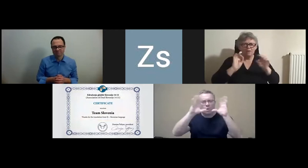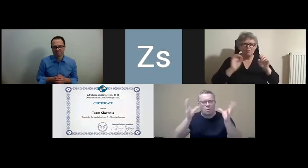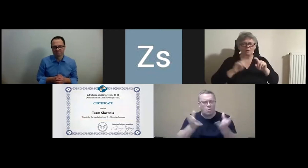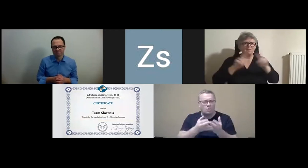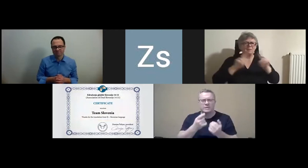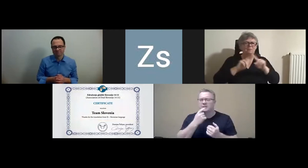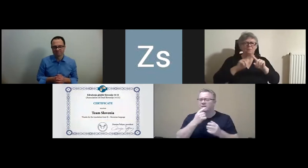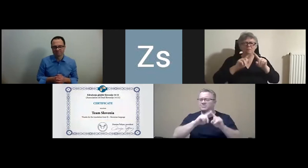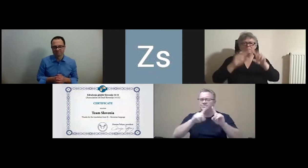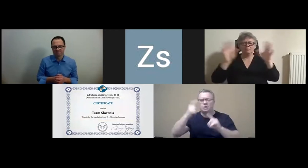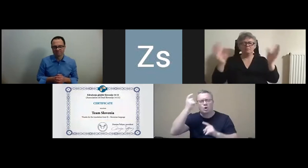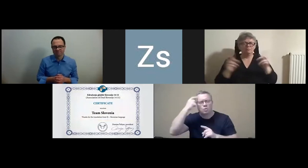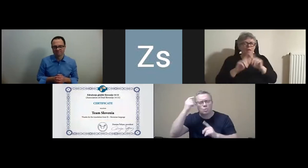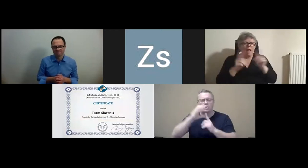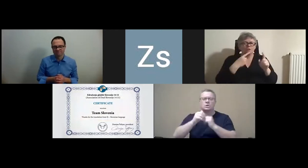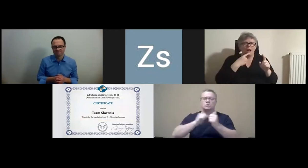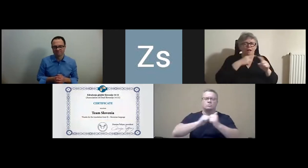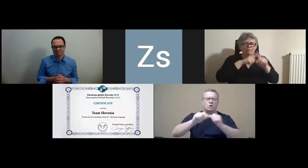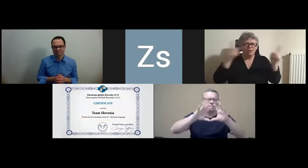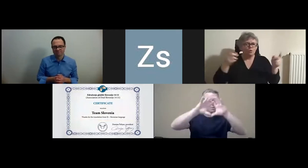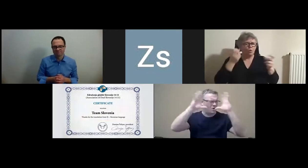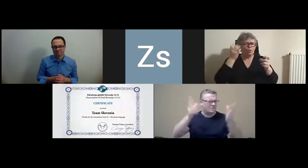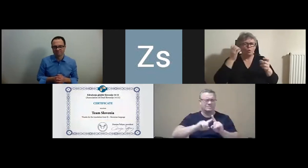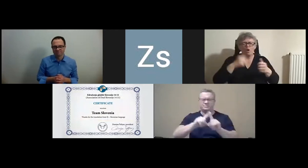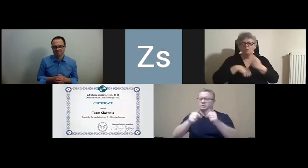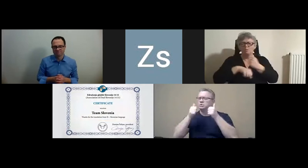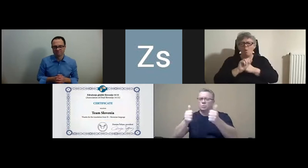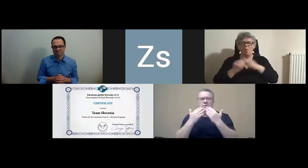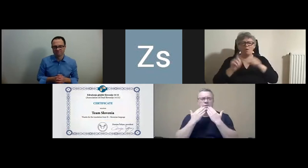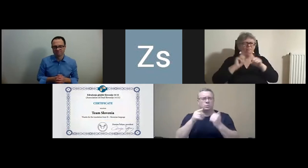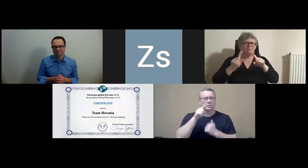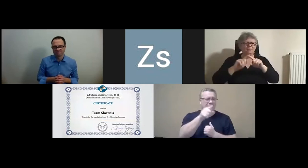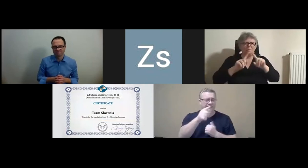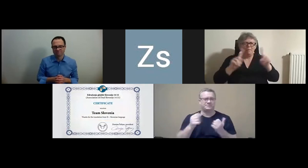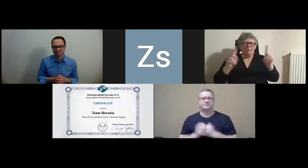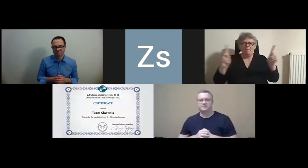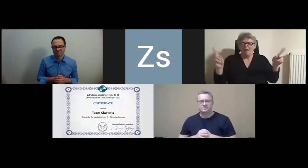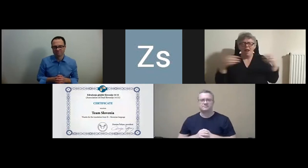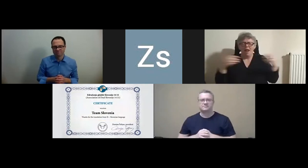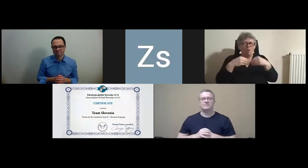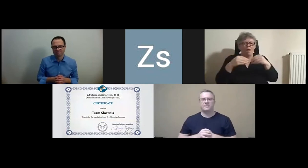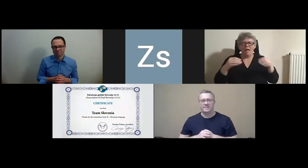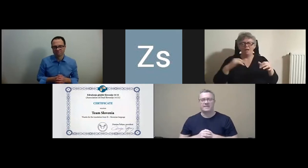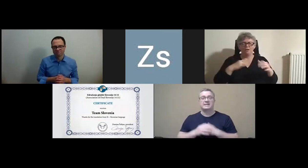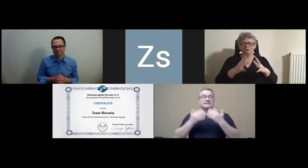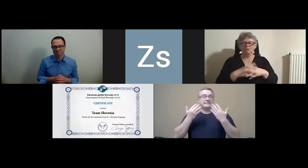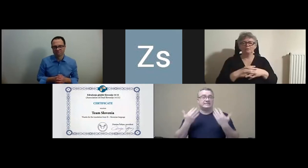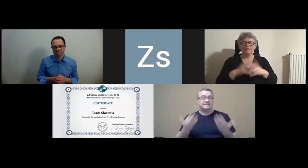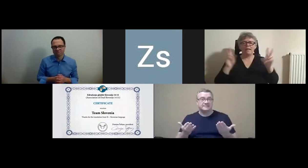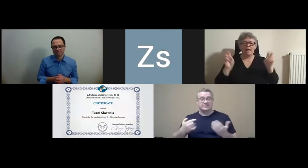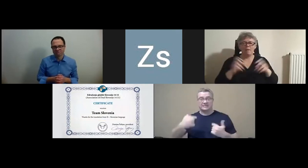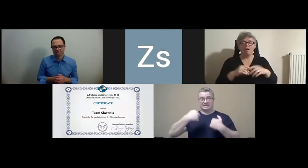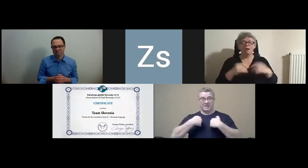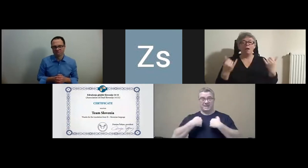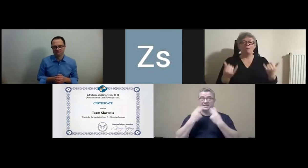to work with so many different presenters and